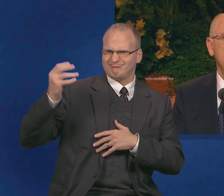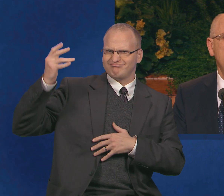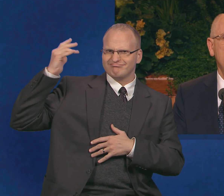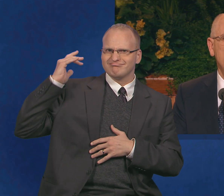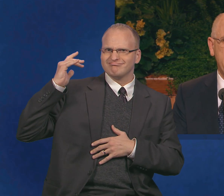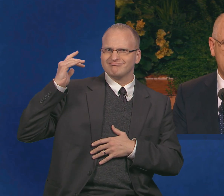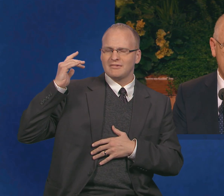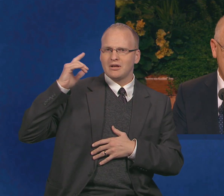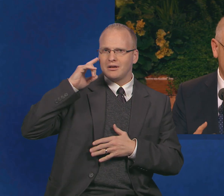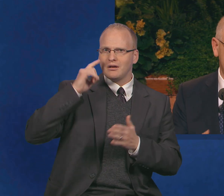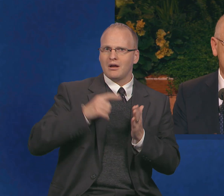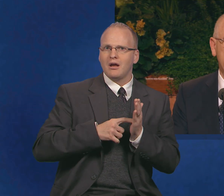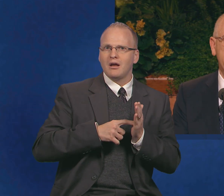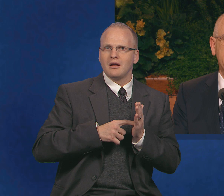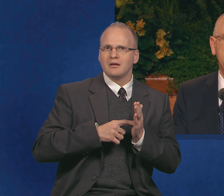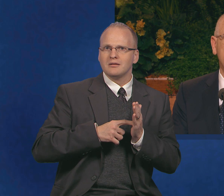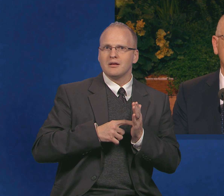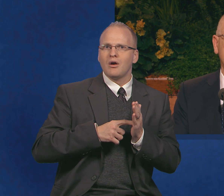we are all indebted to the Lord.